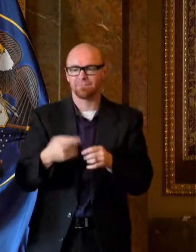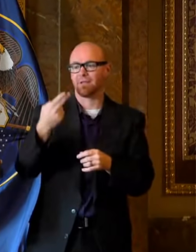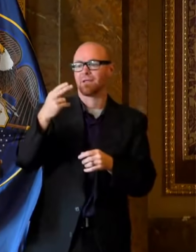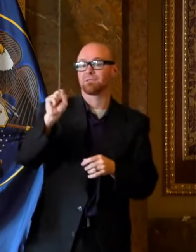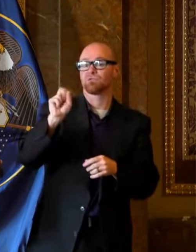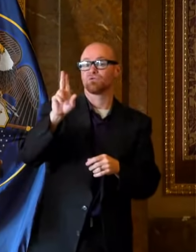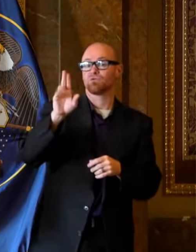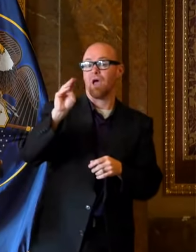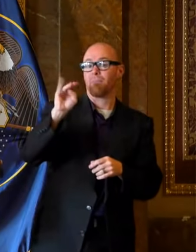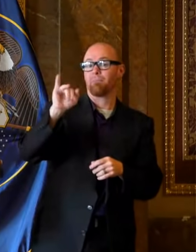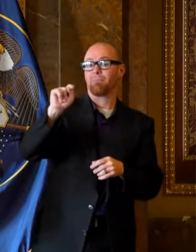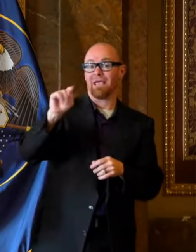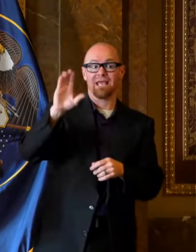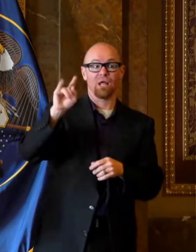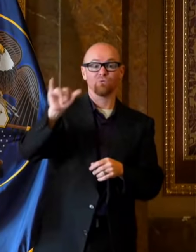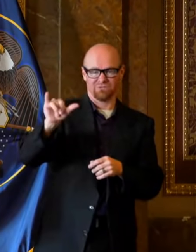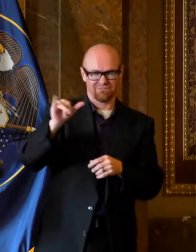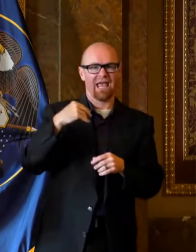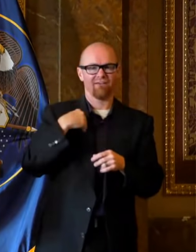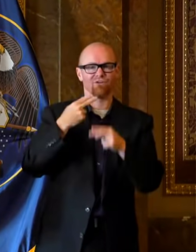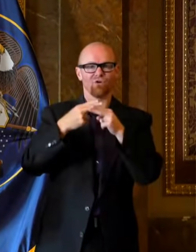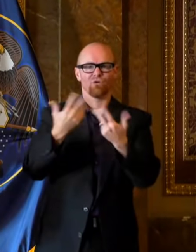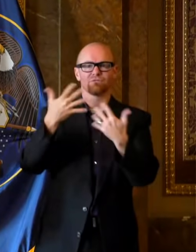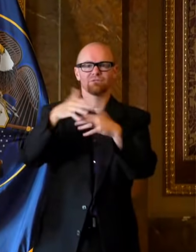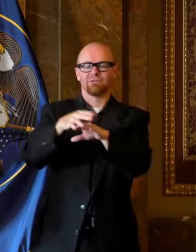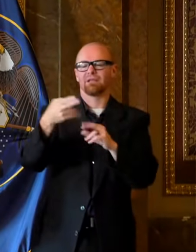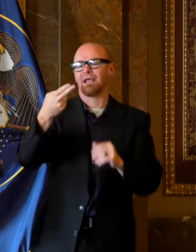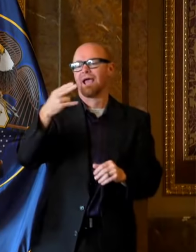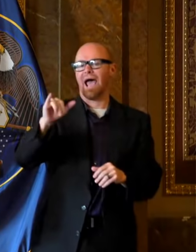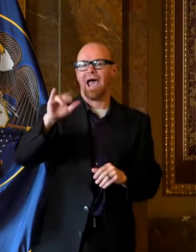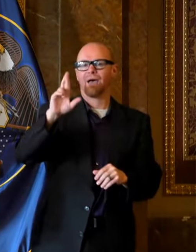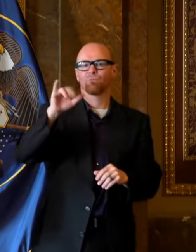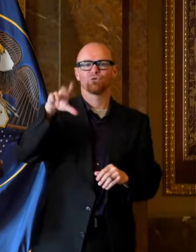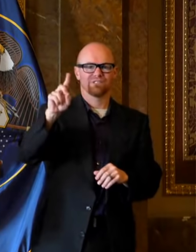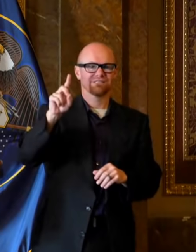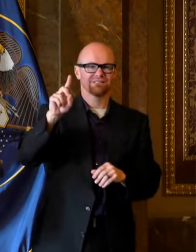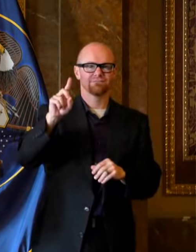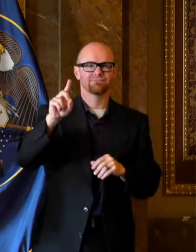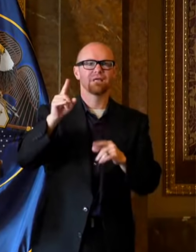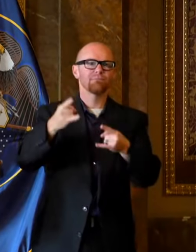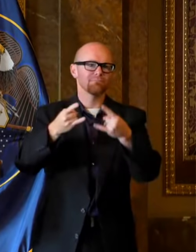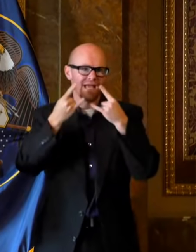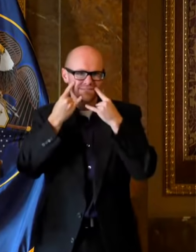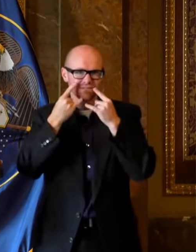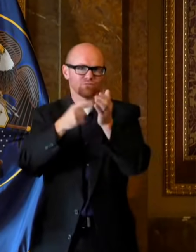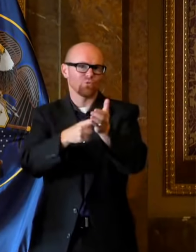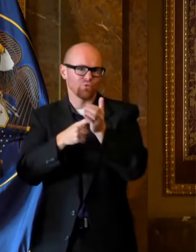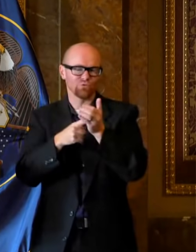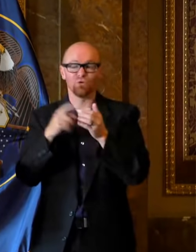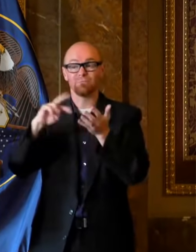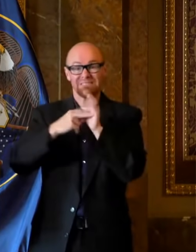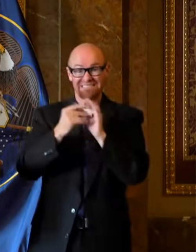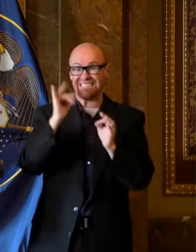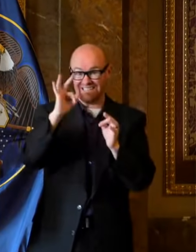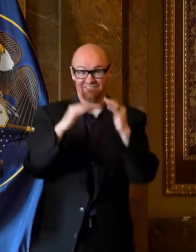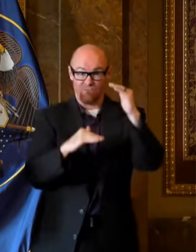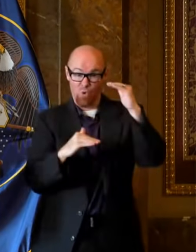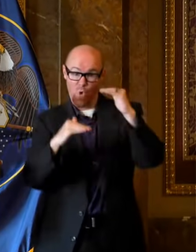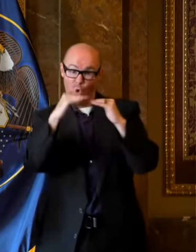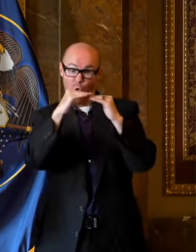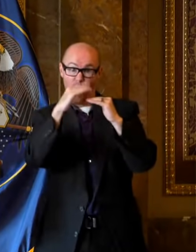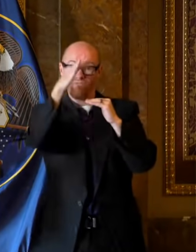very, very much like the idea that was put forward over a threshold. And